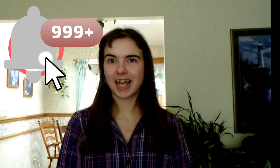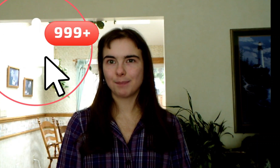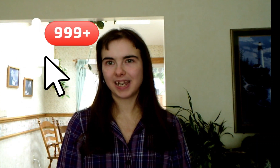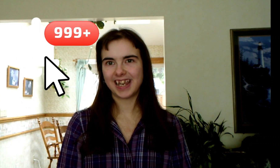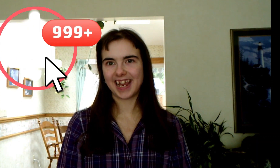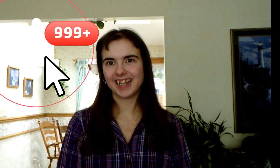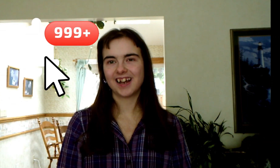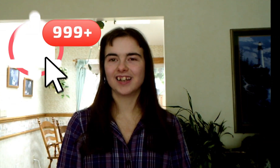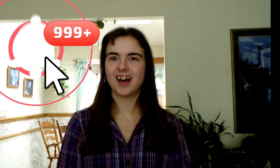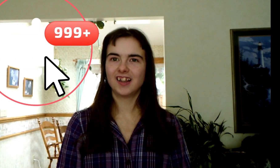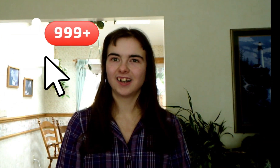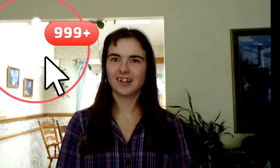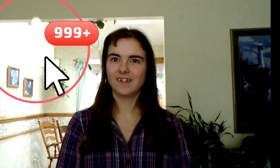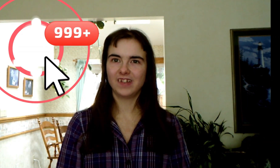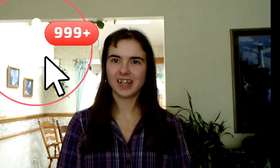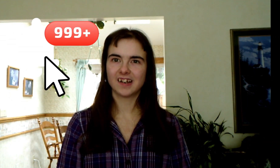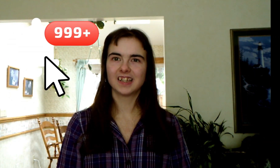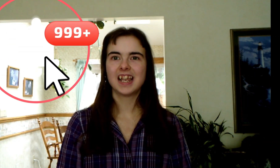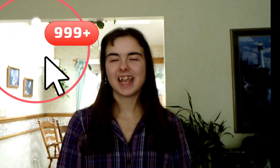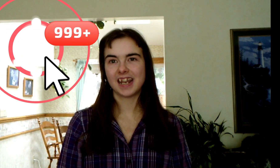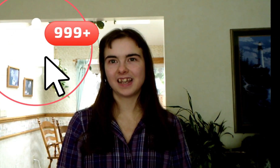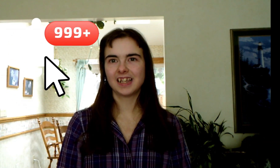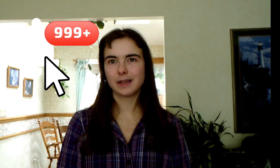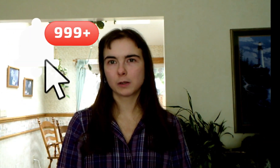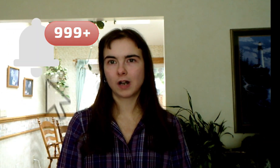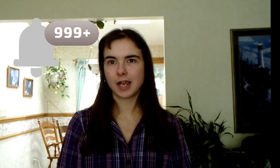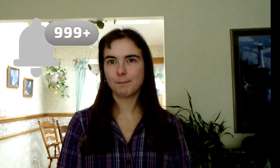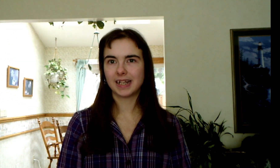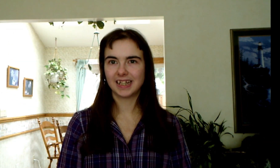up to date on all our new videos, hit the subscribe button.